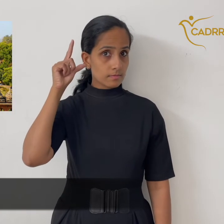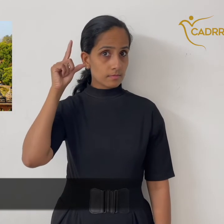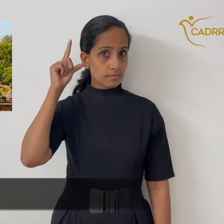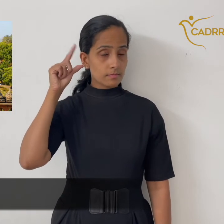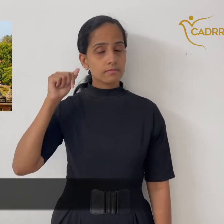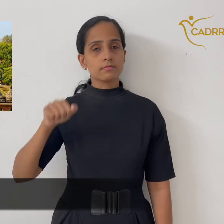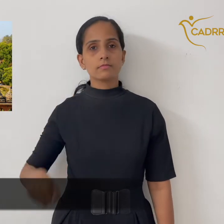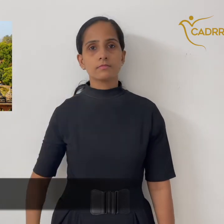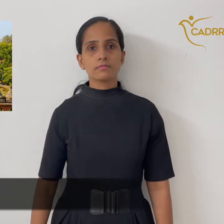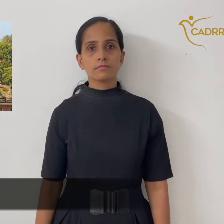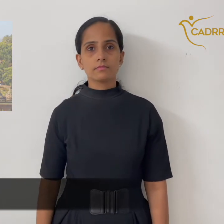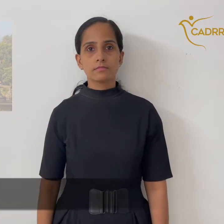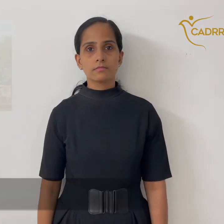Lucknow,